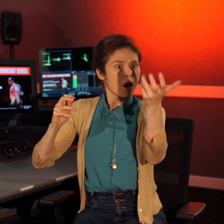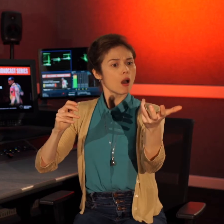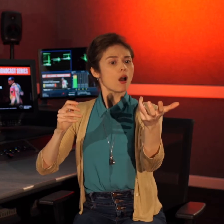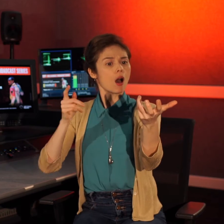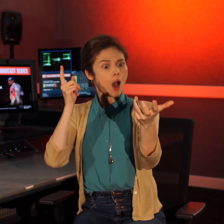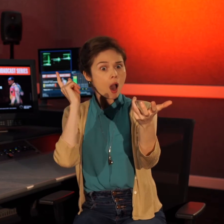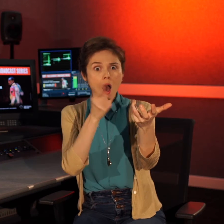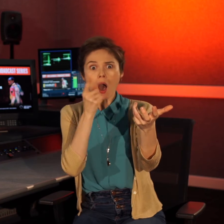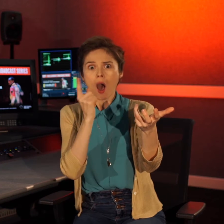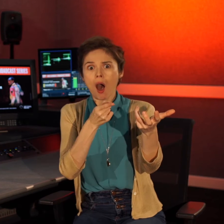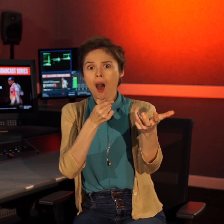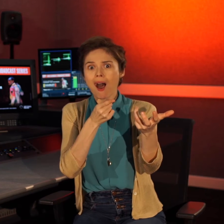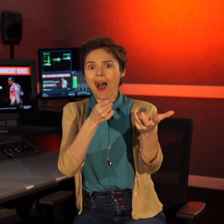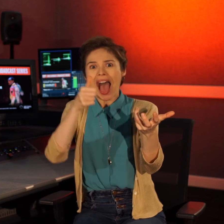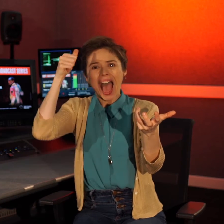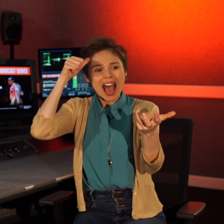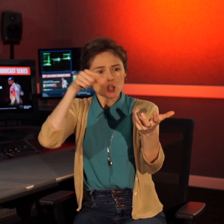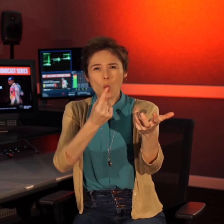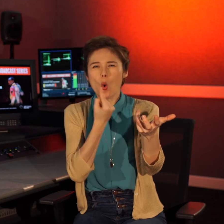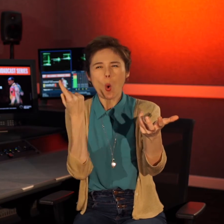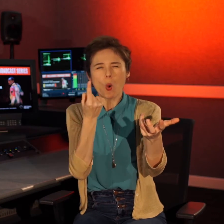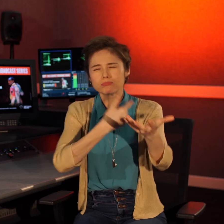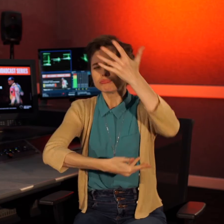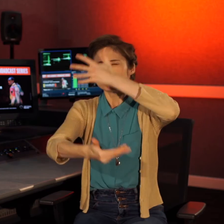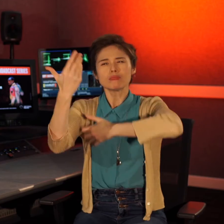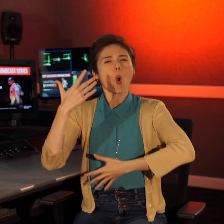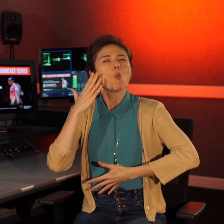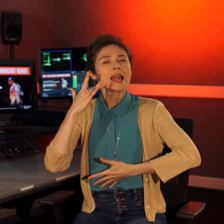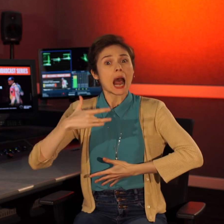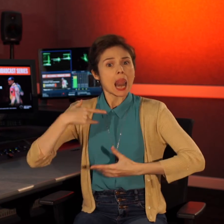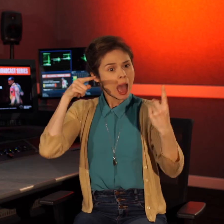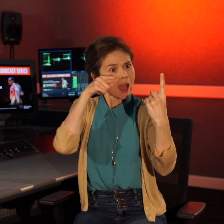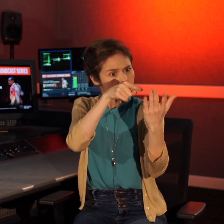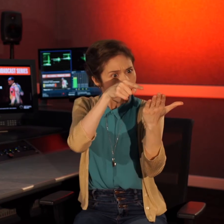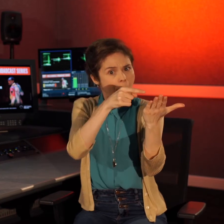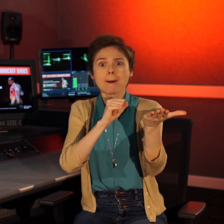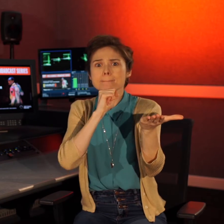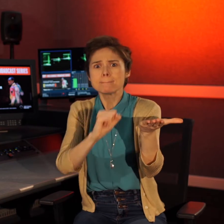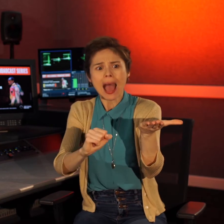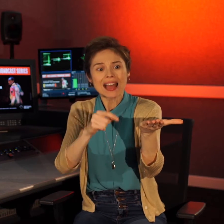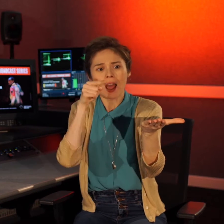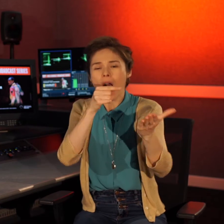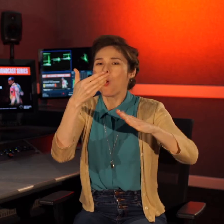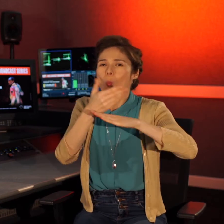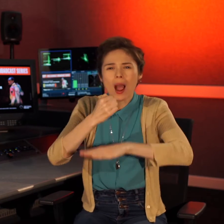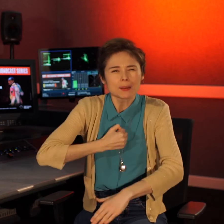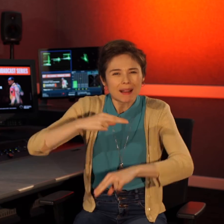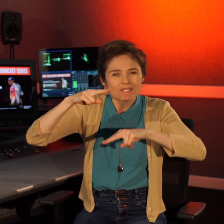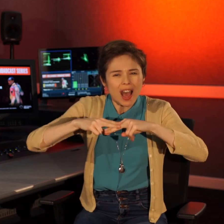that he recognises as belonging to the king's jester from his